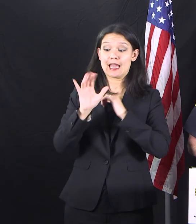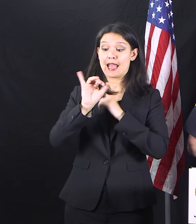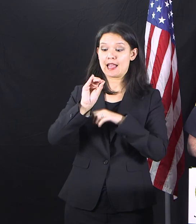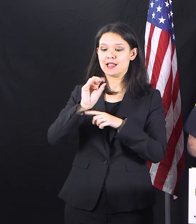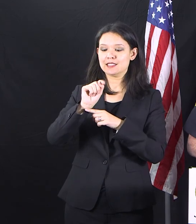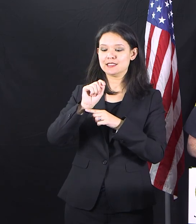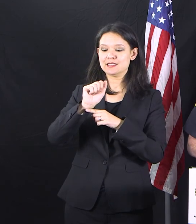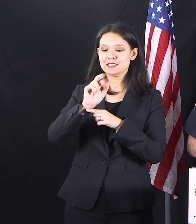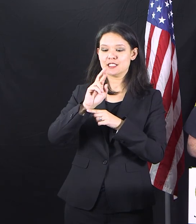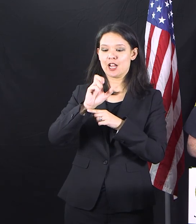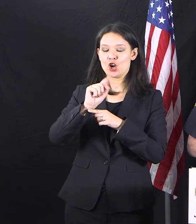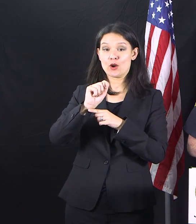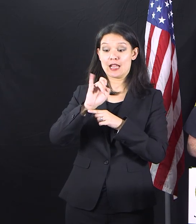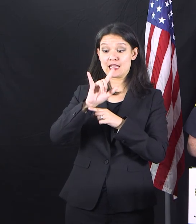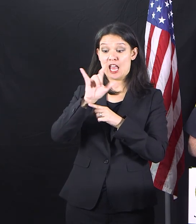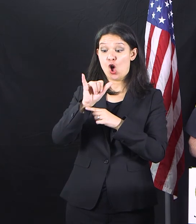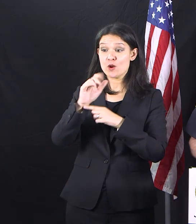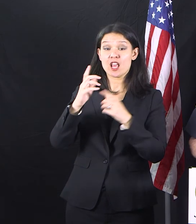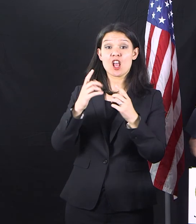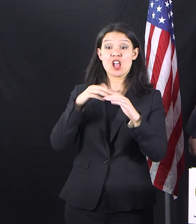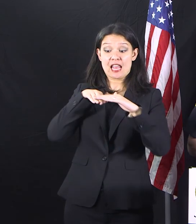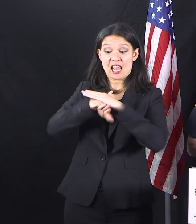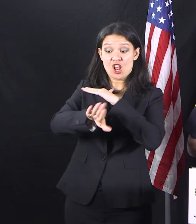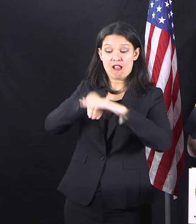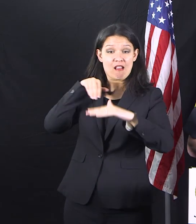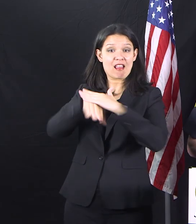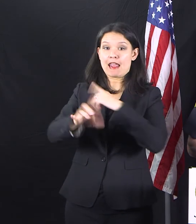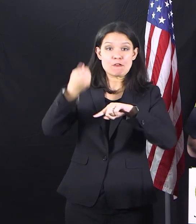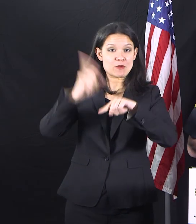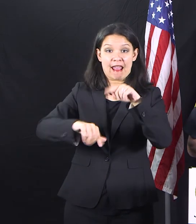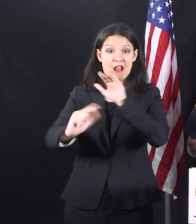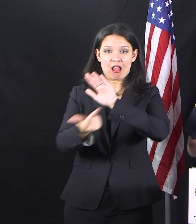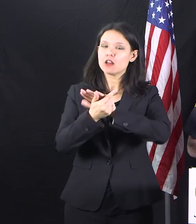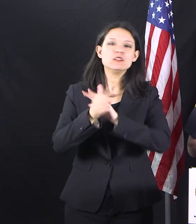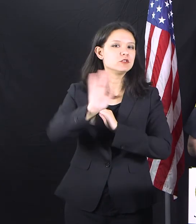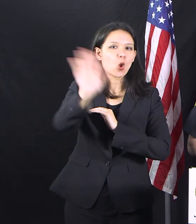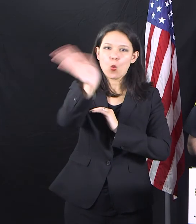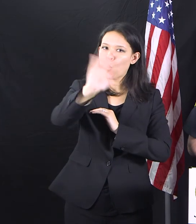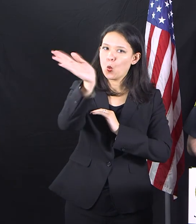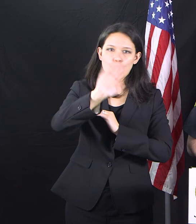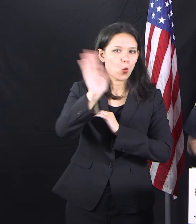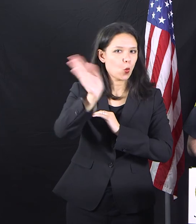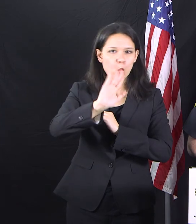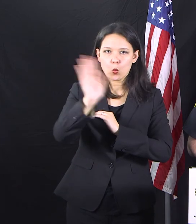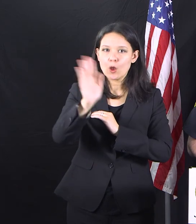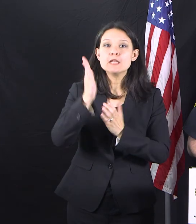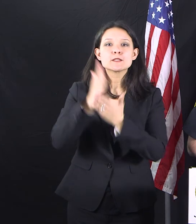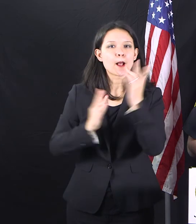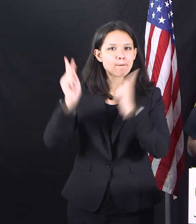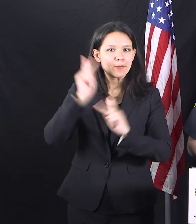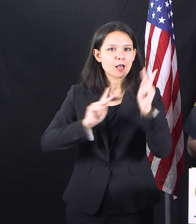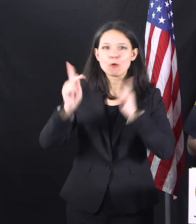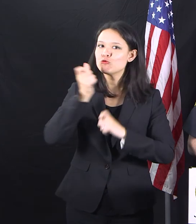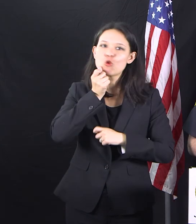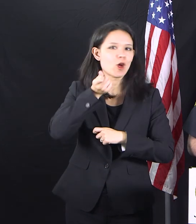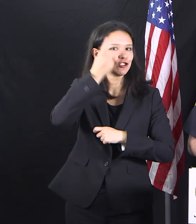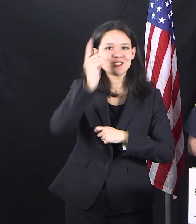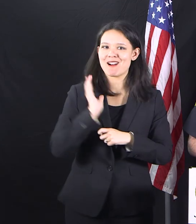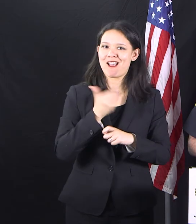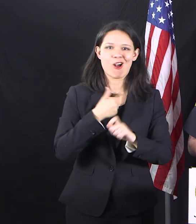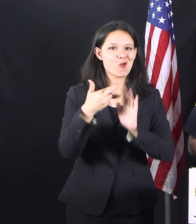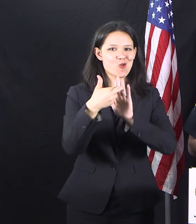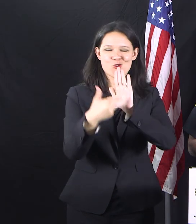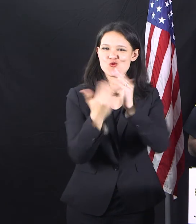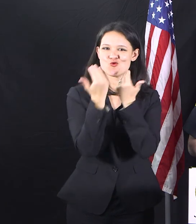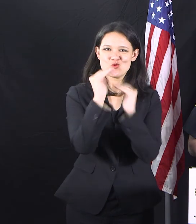want to squash those rumors that are being put out there on social media by people who are ignorant about the declarations or just